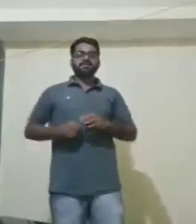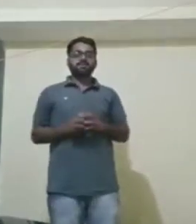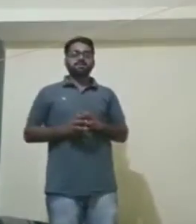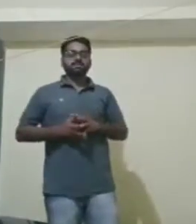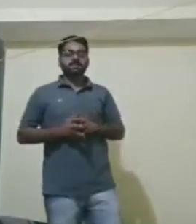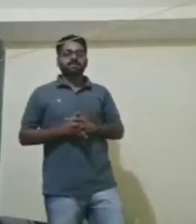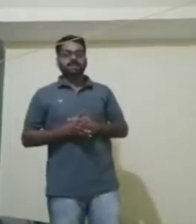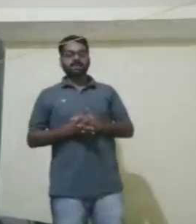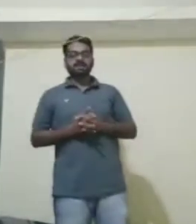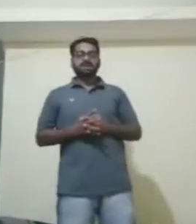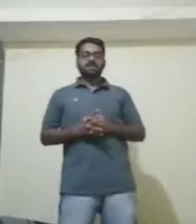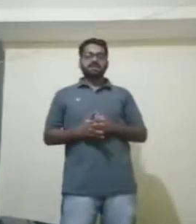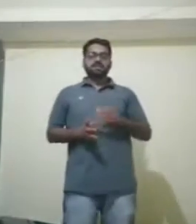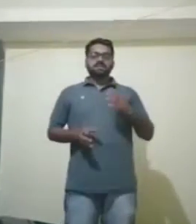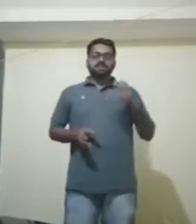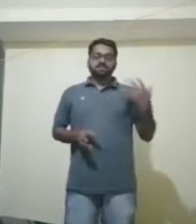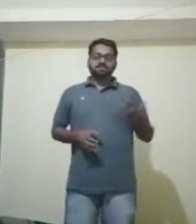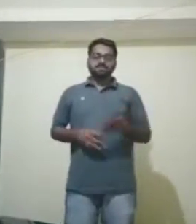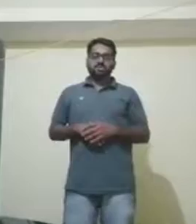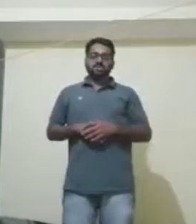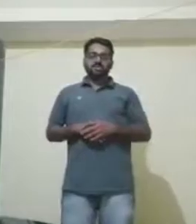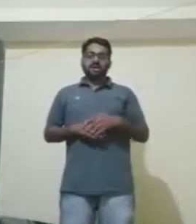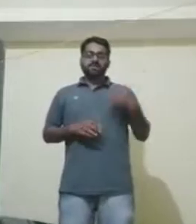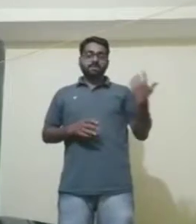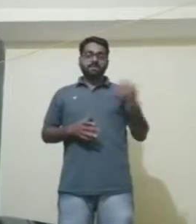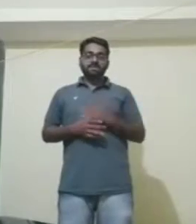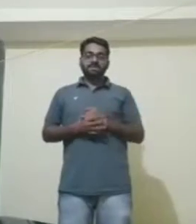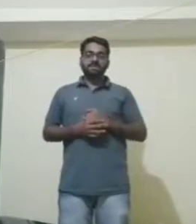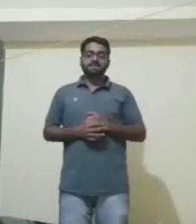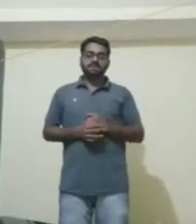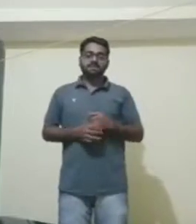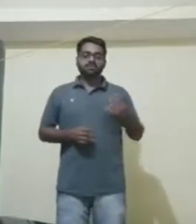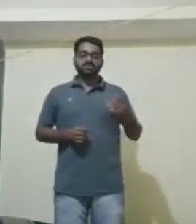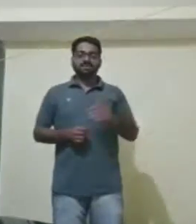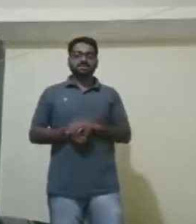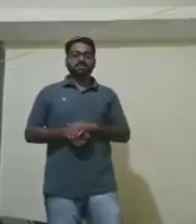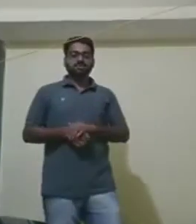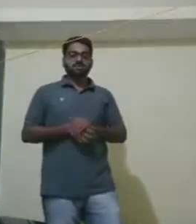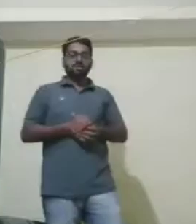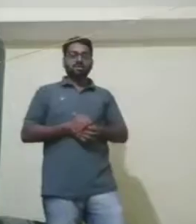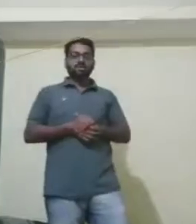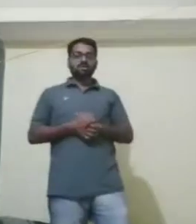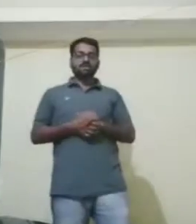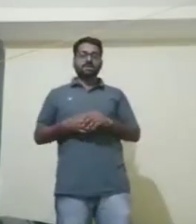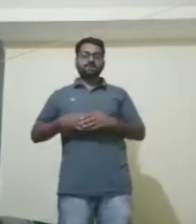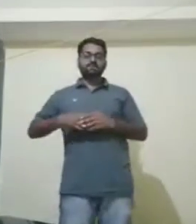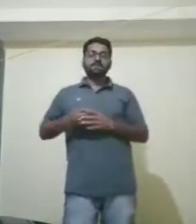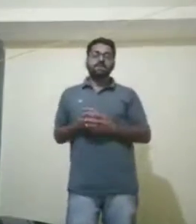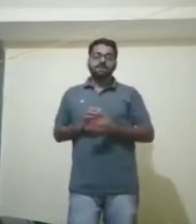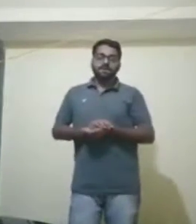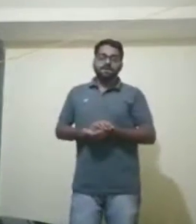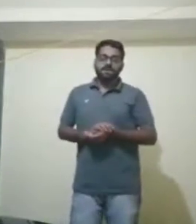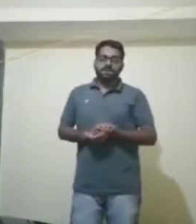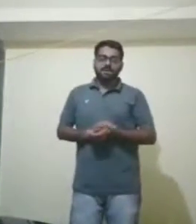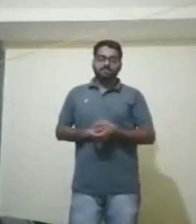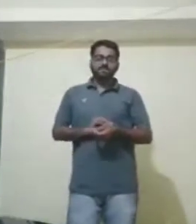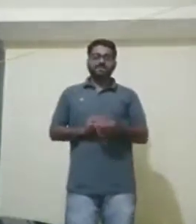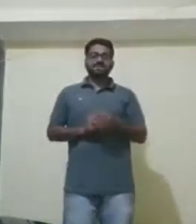graduation in BE Mechanical. So I am from Ahmednagar district. So let's go to on our topic. Methods in